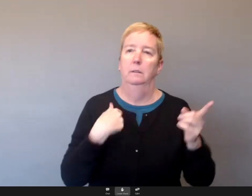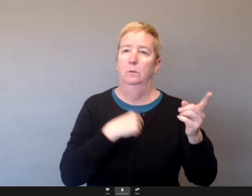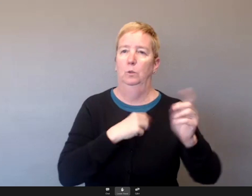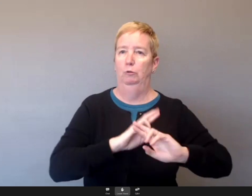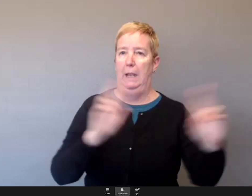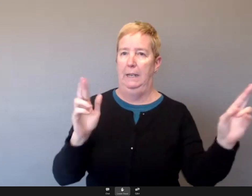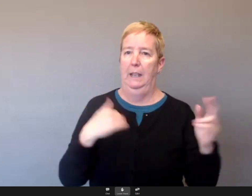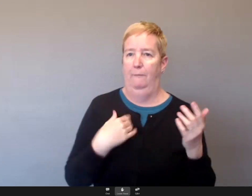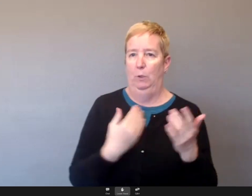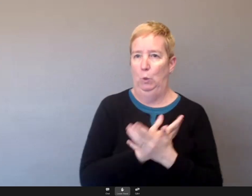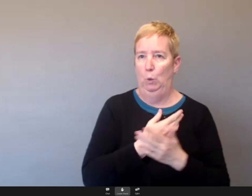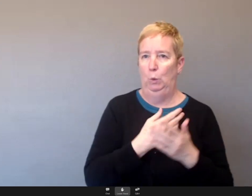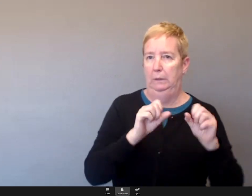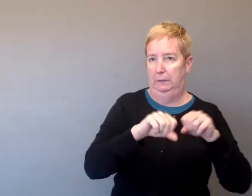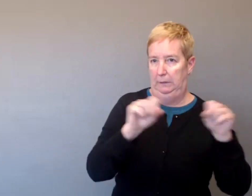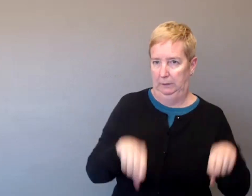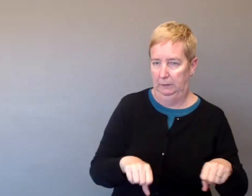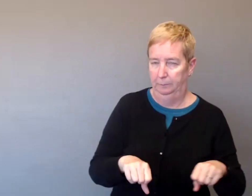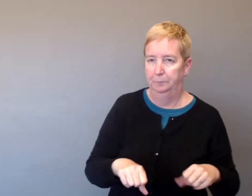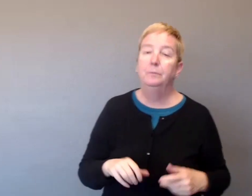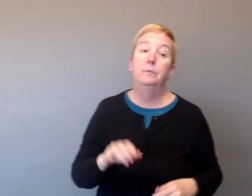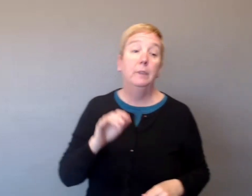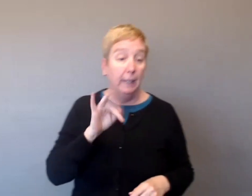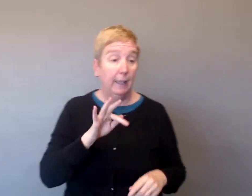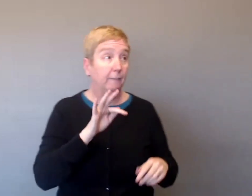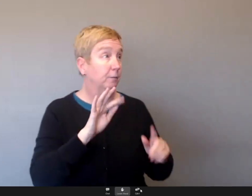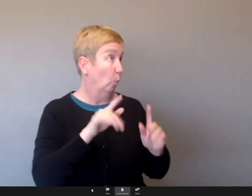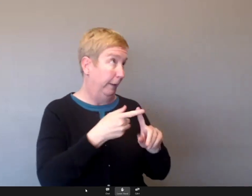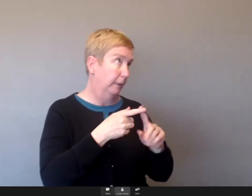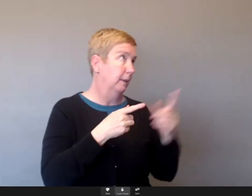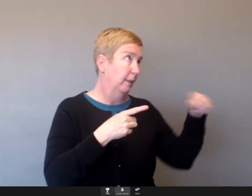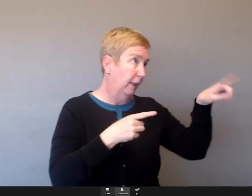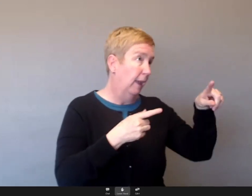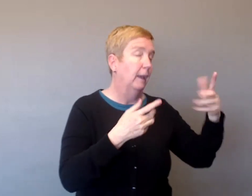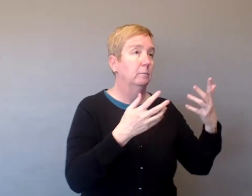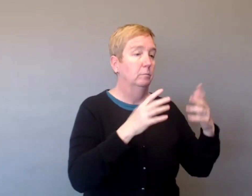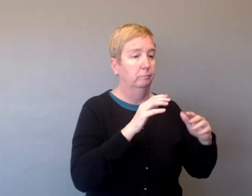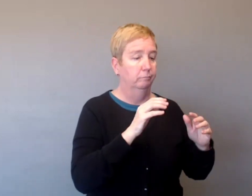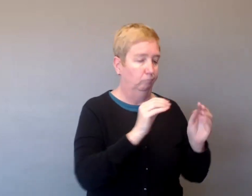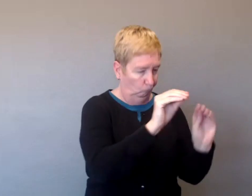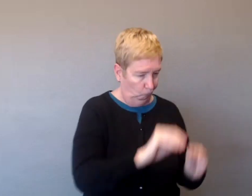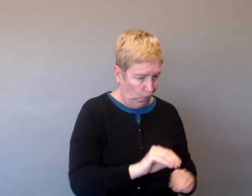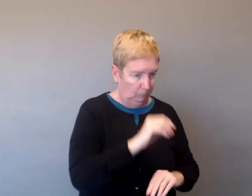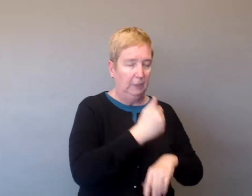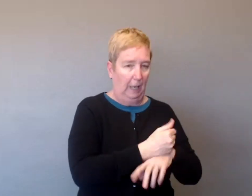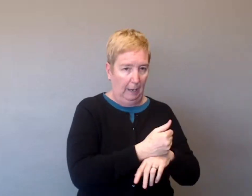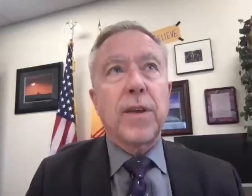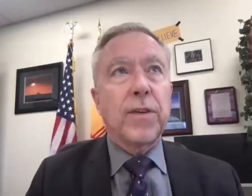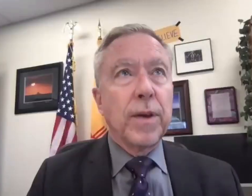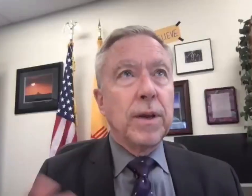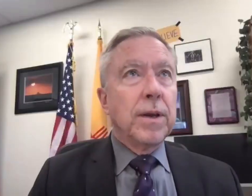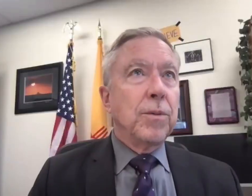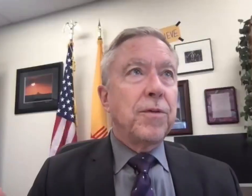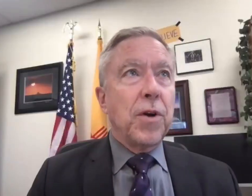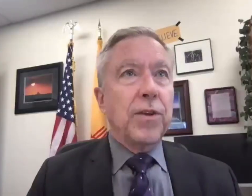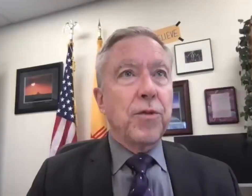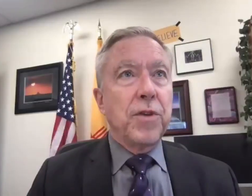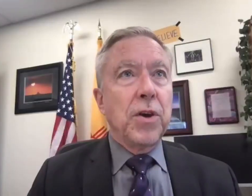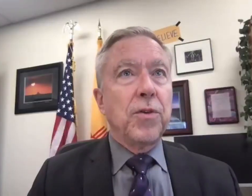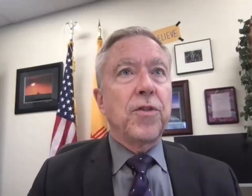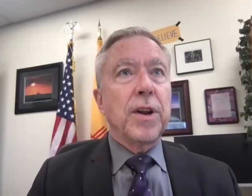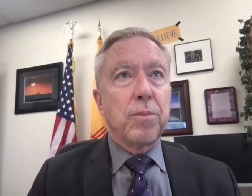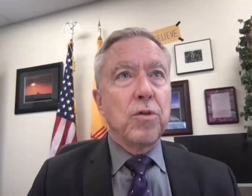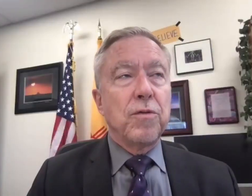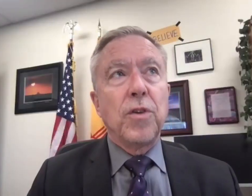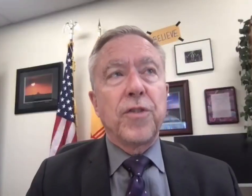revised, we'll either let you know. I mean, we'll certainly put it right away on the web, probably a 3 to 4 week process with